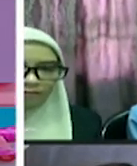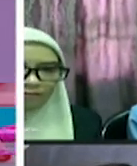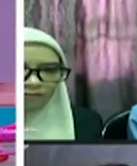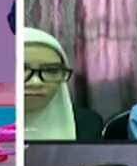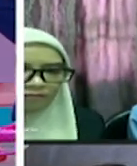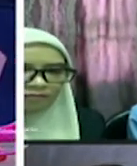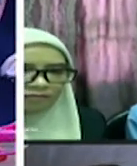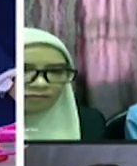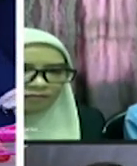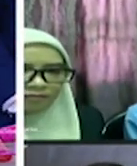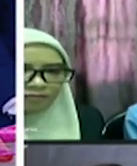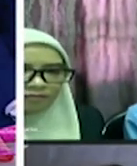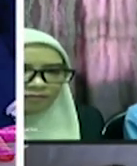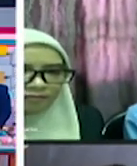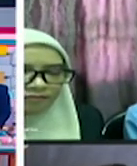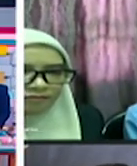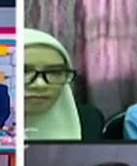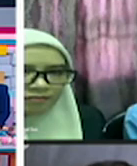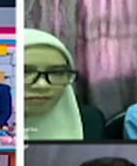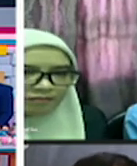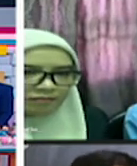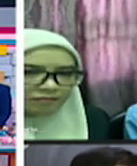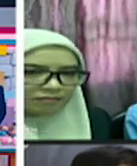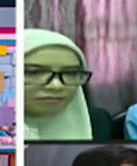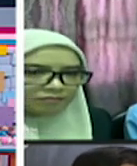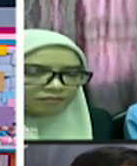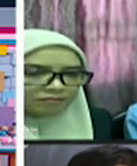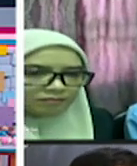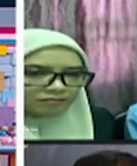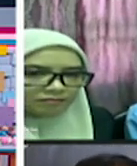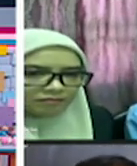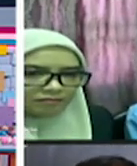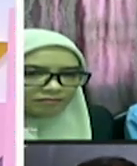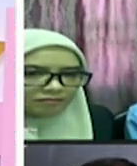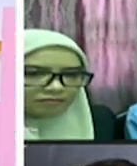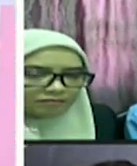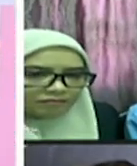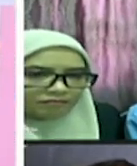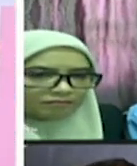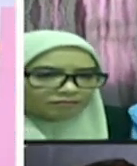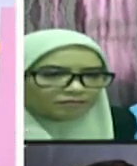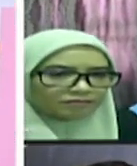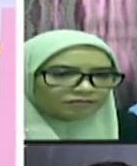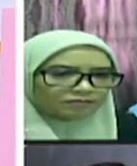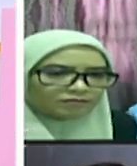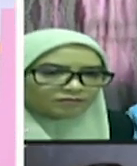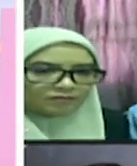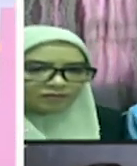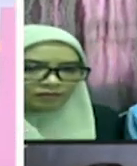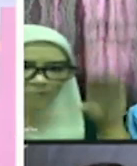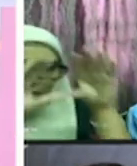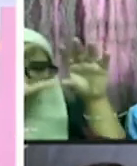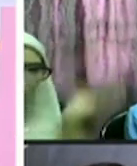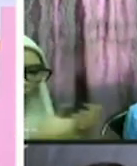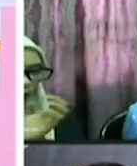this here. Okay. Choose which one. This one. What is? Can you describe about this?